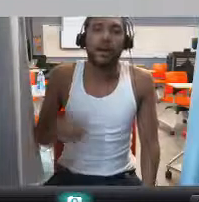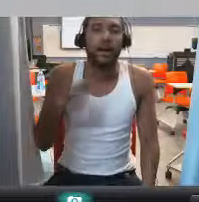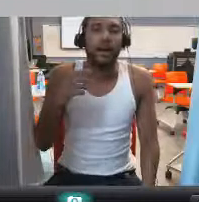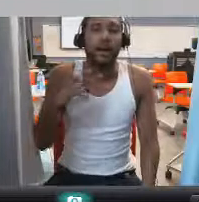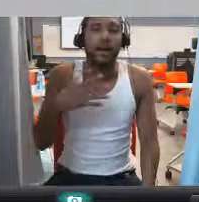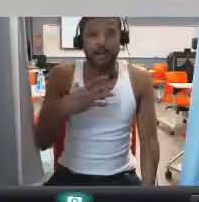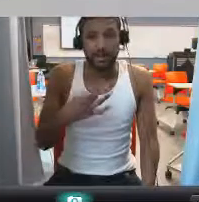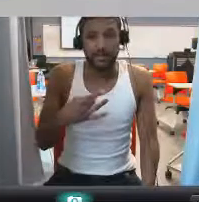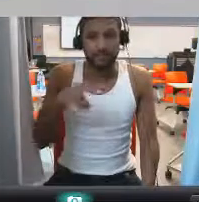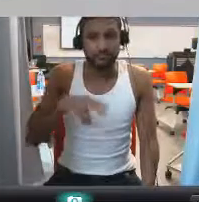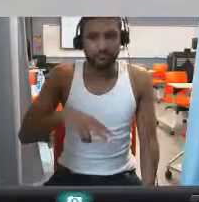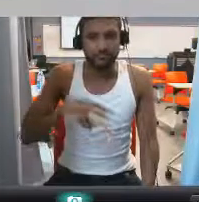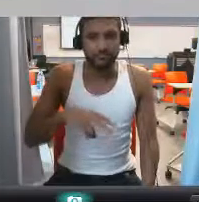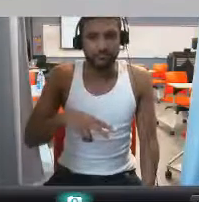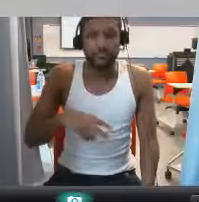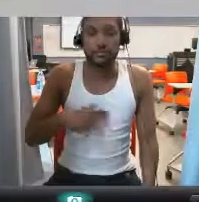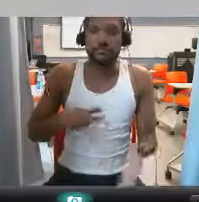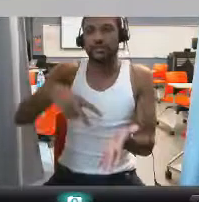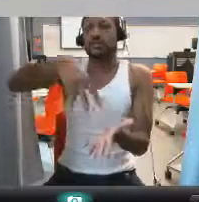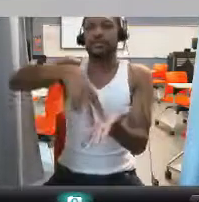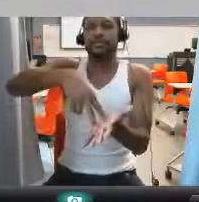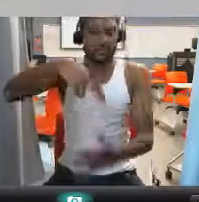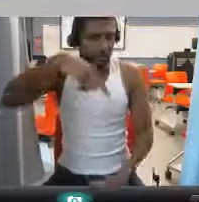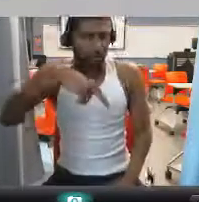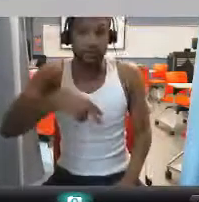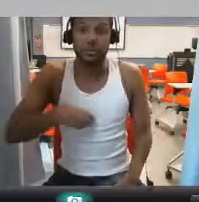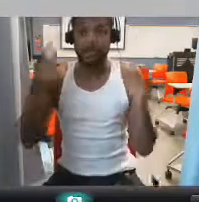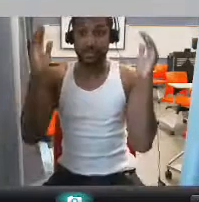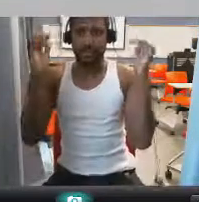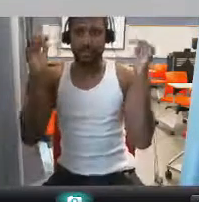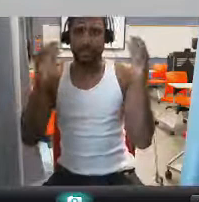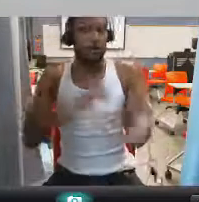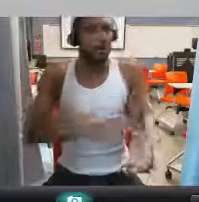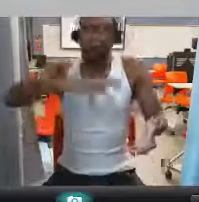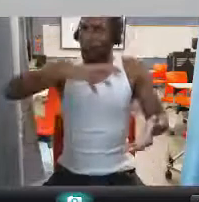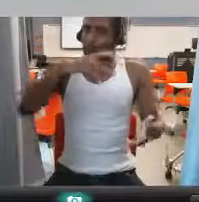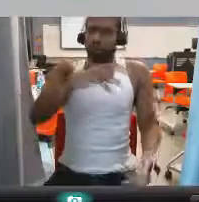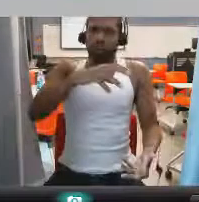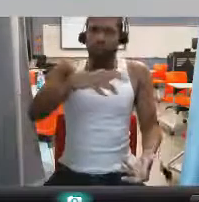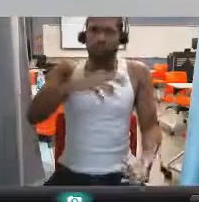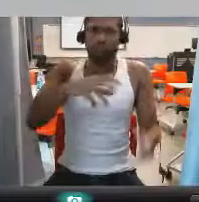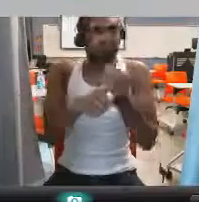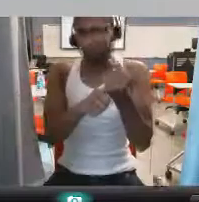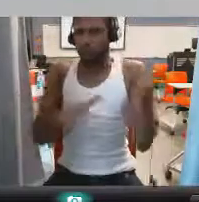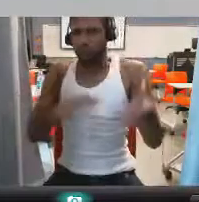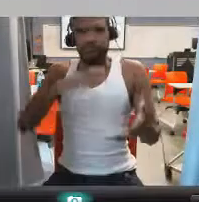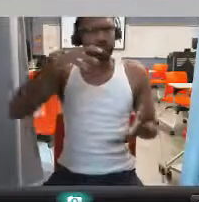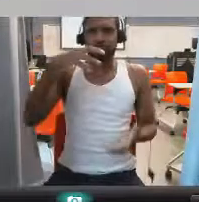looker. So I always get up and look, and I'm expecting to see a fucking bowl full of shit, man.